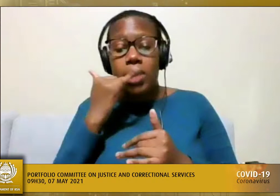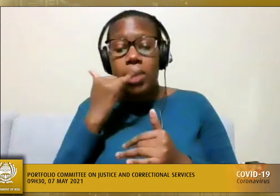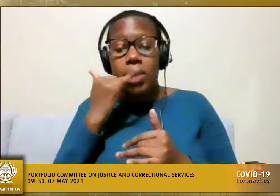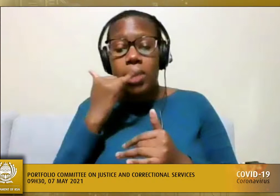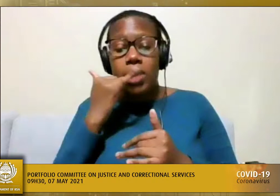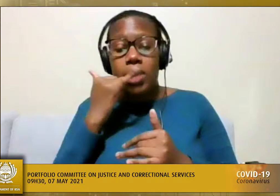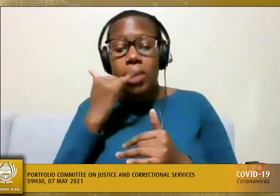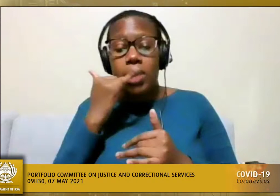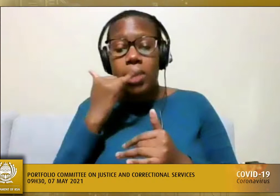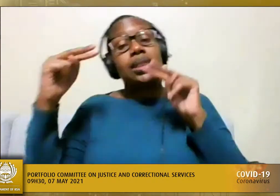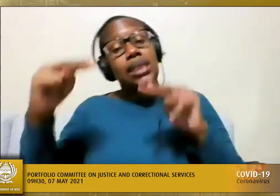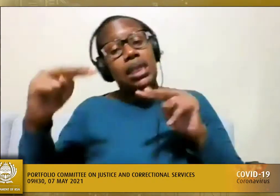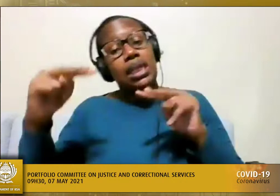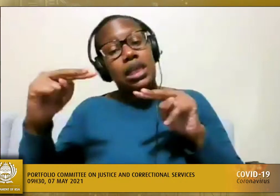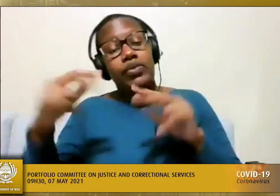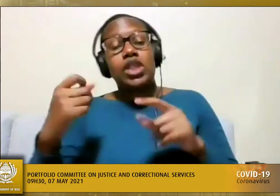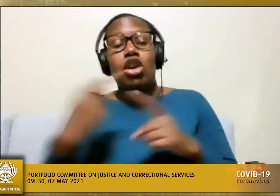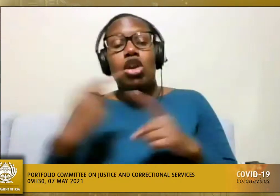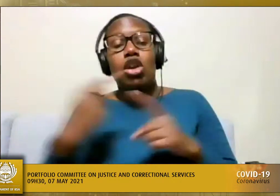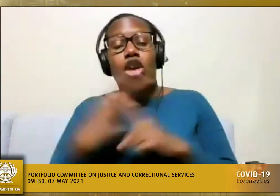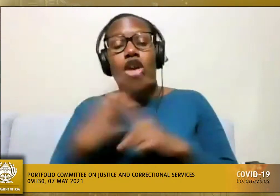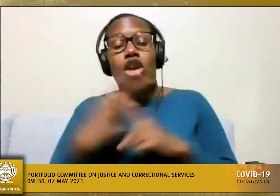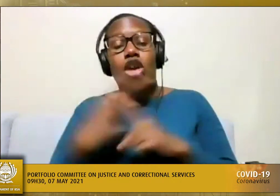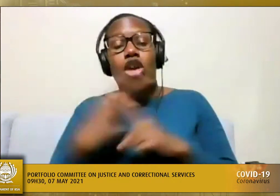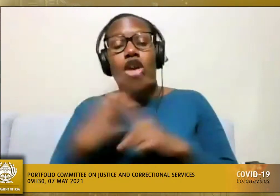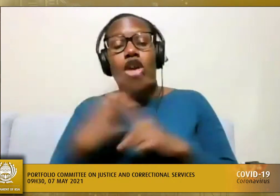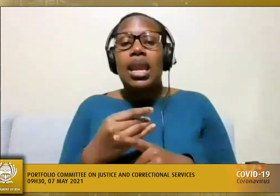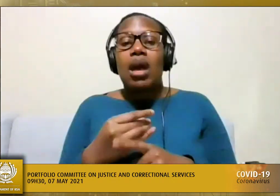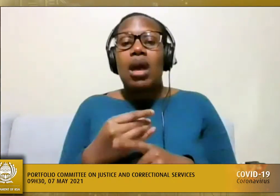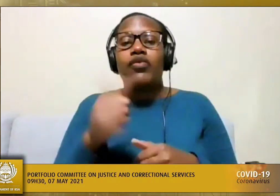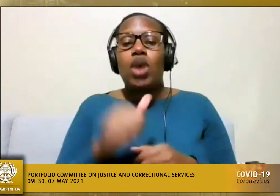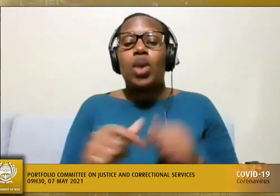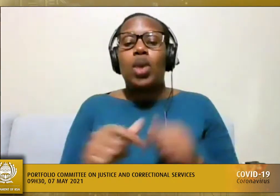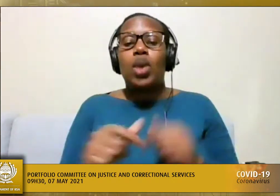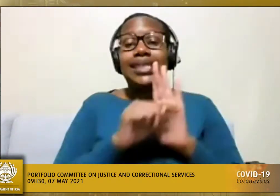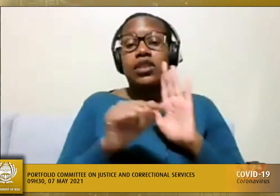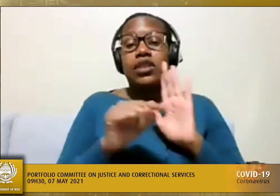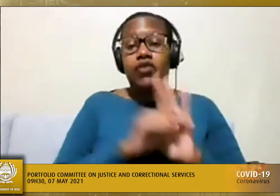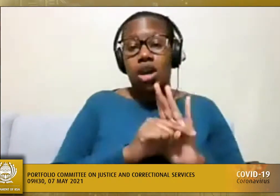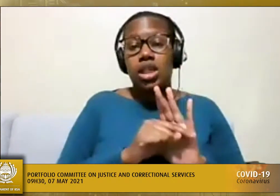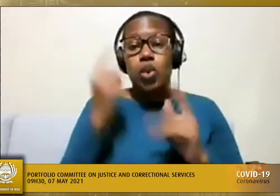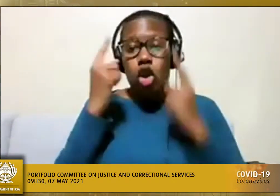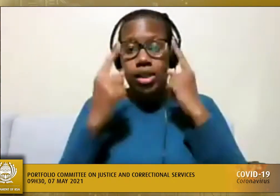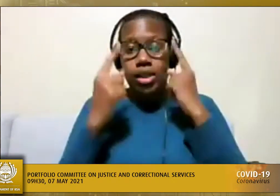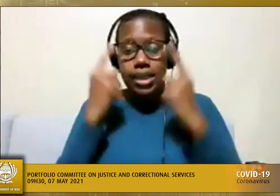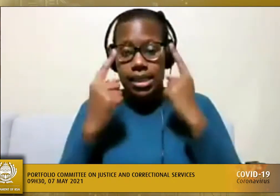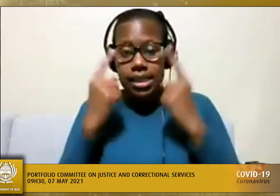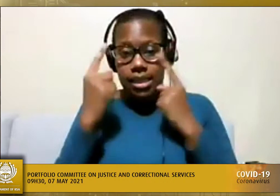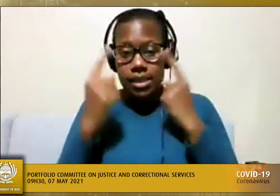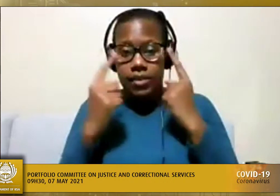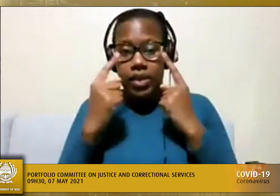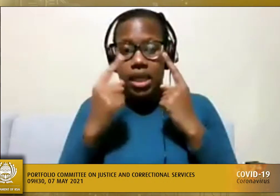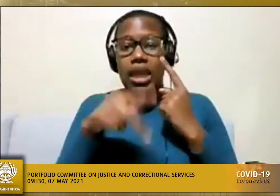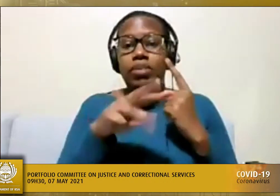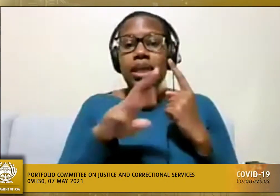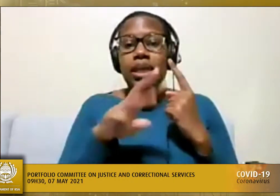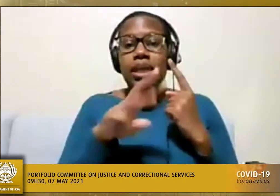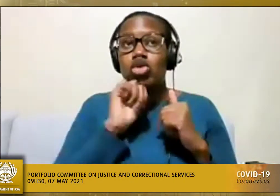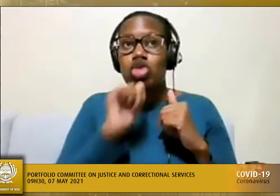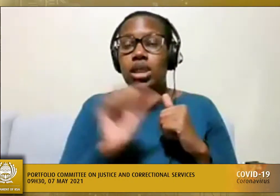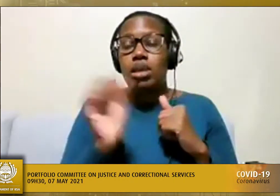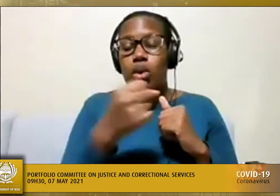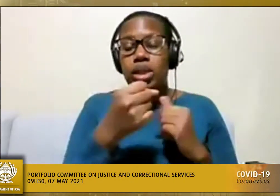disadvantages were also considered um should PWC not be appointed as Auditors to the forensic investigation